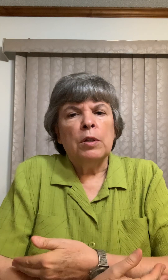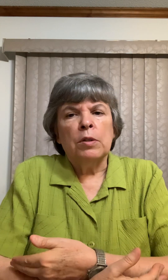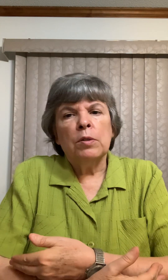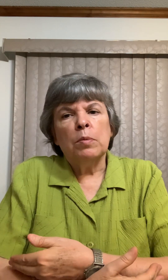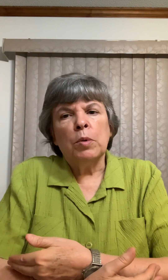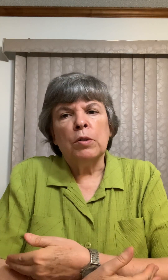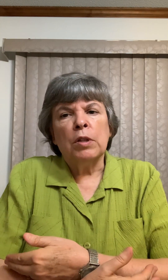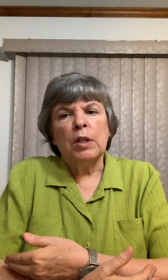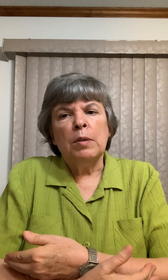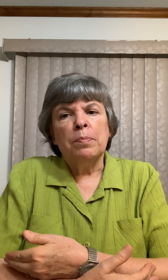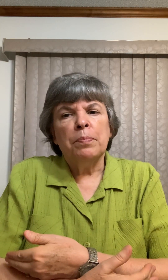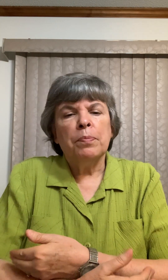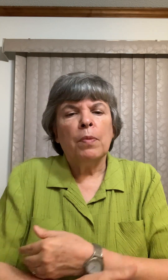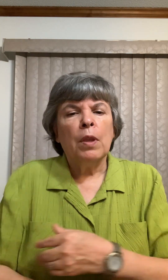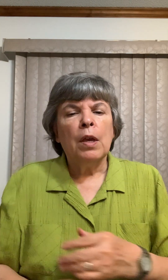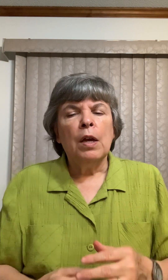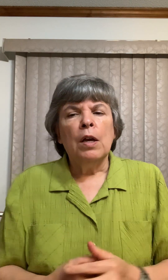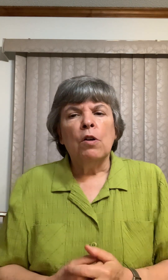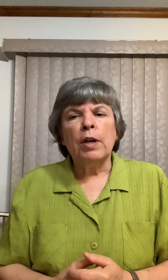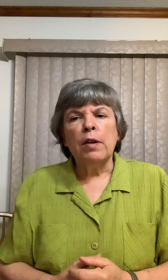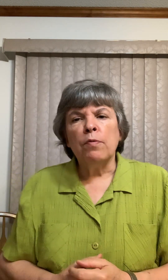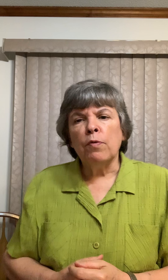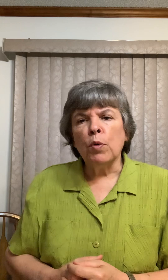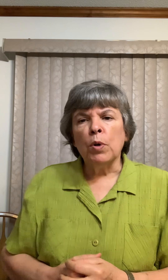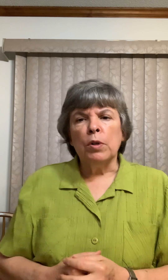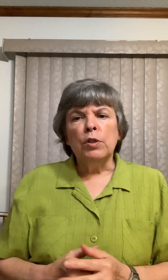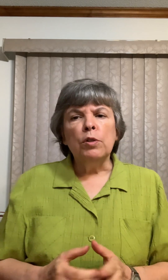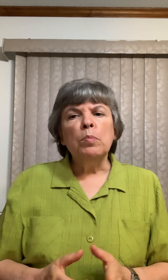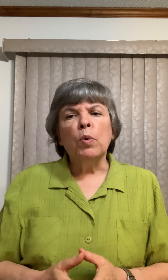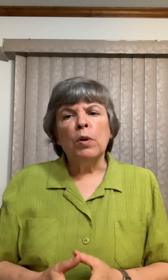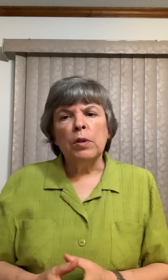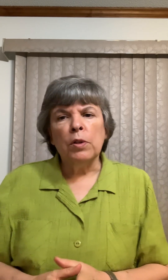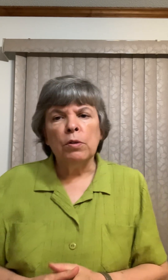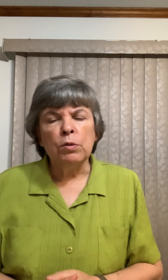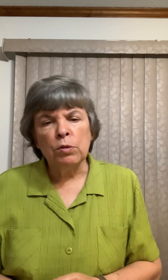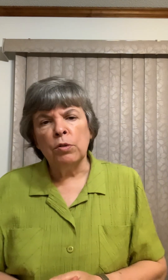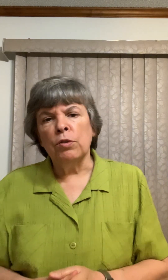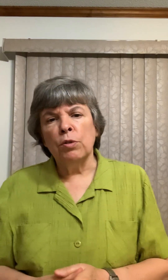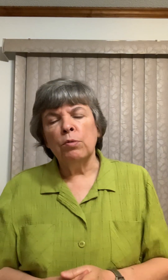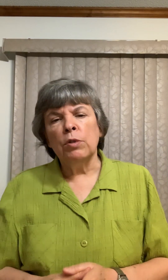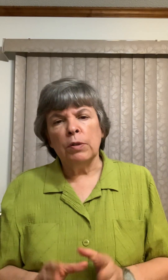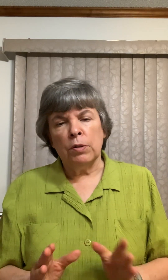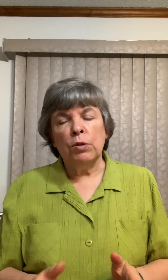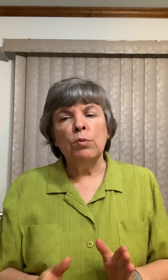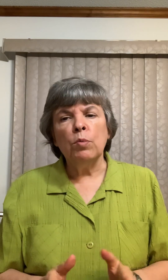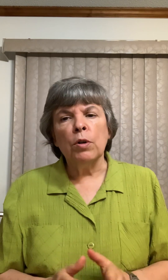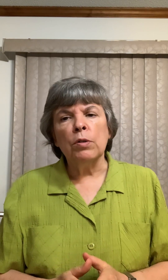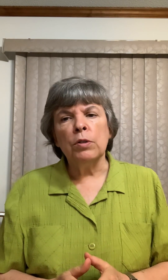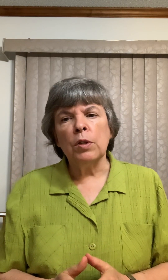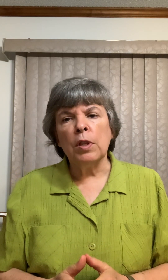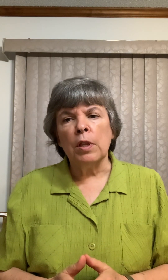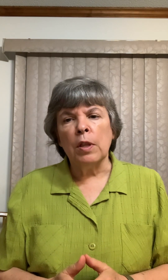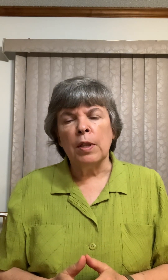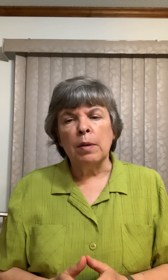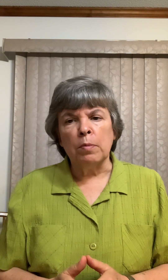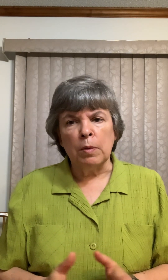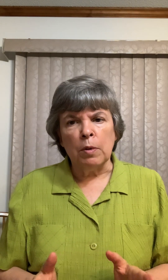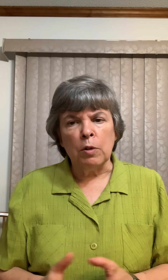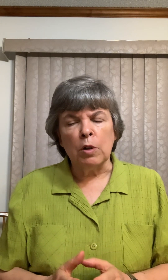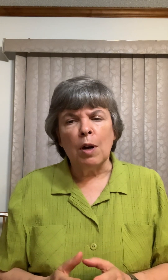this personally. Okay, for newborn, those are two words that are a